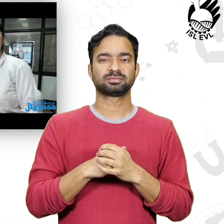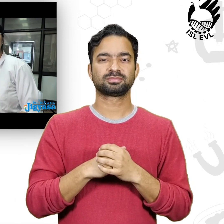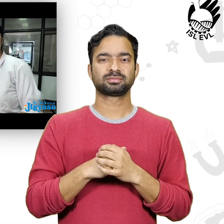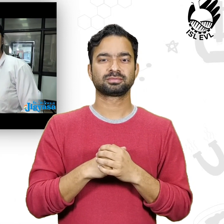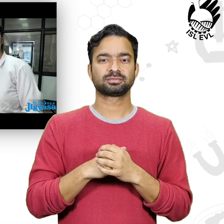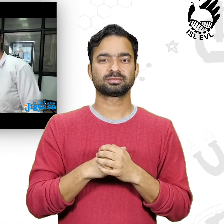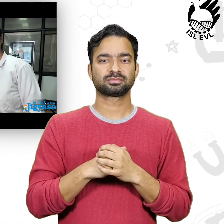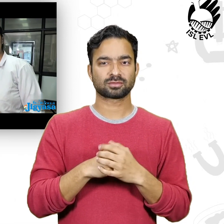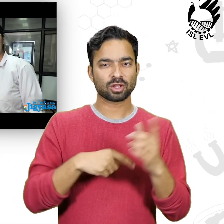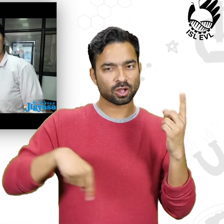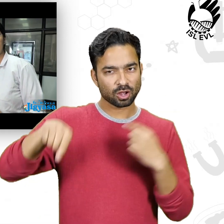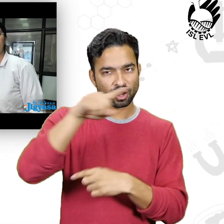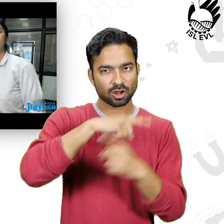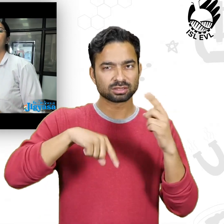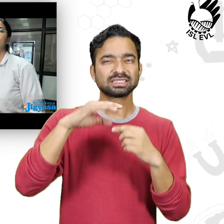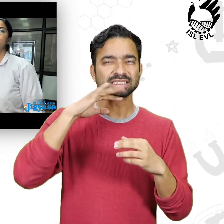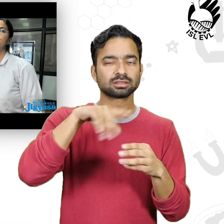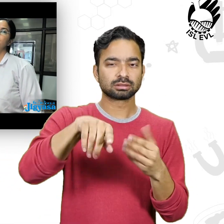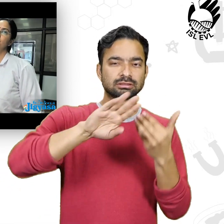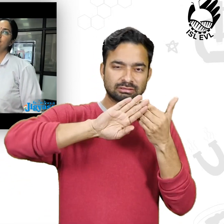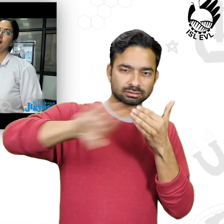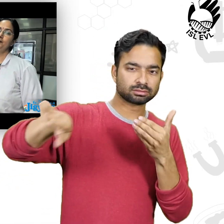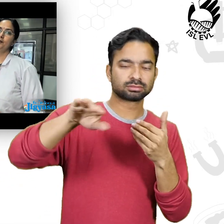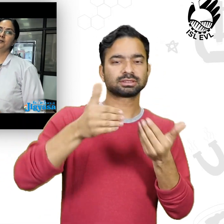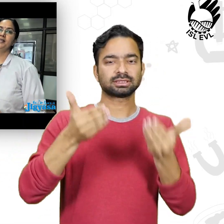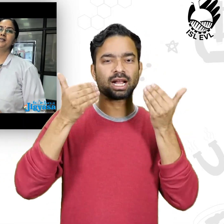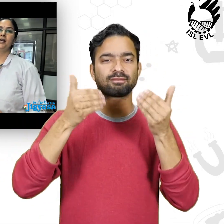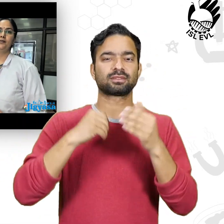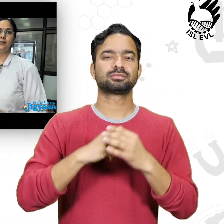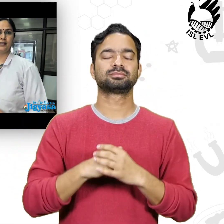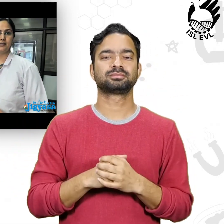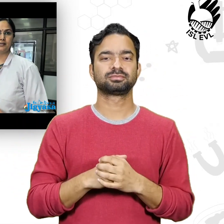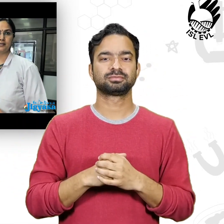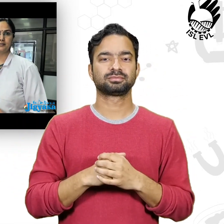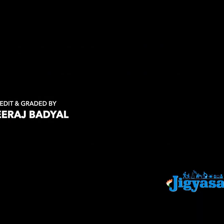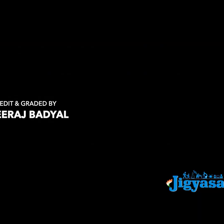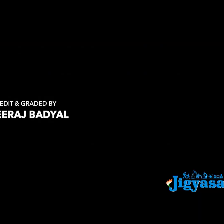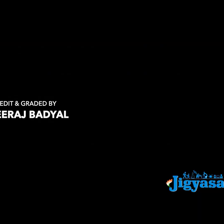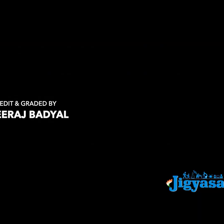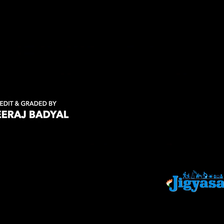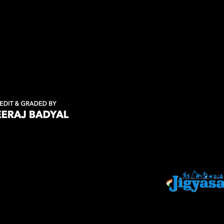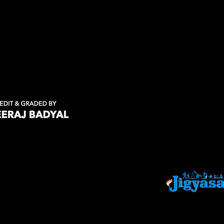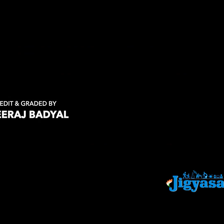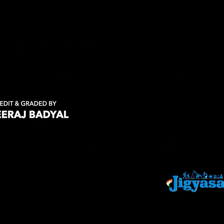unsafe for drinking. Water should be free from these heavy metals.